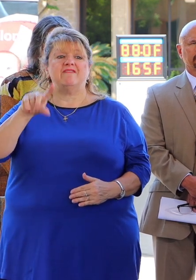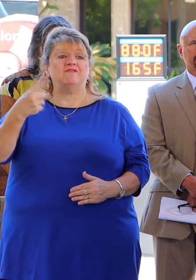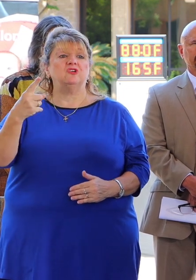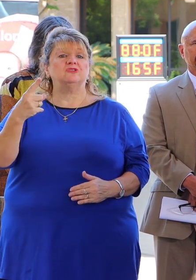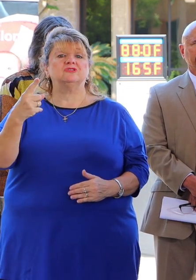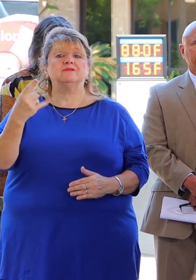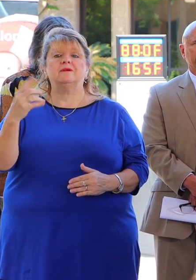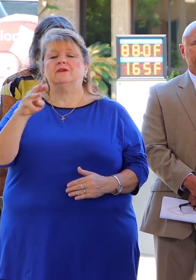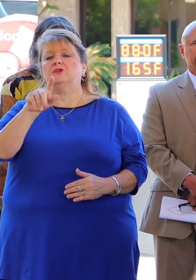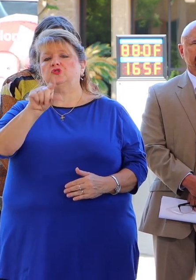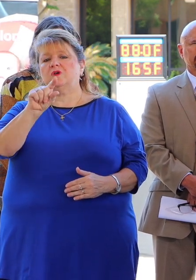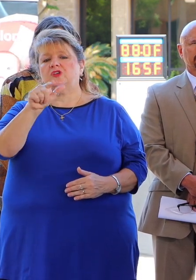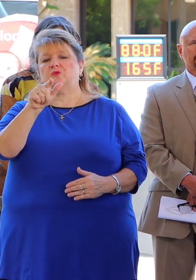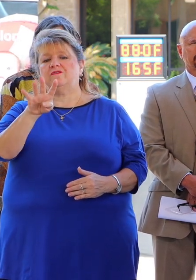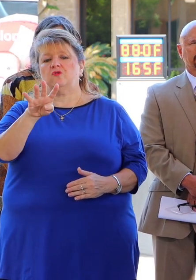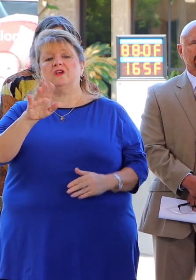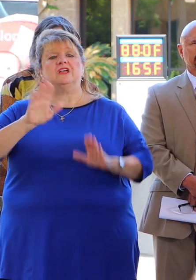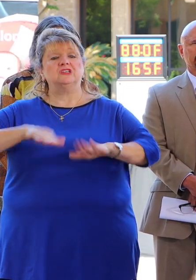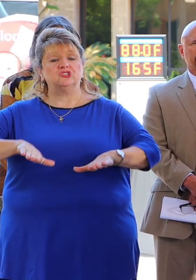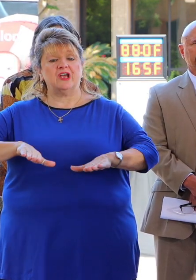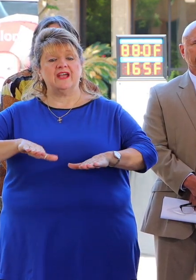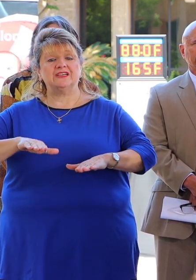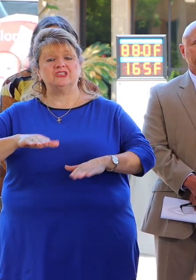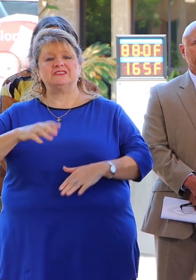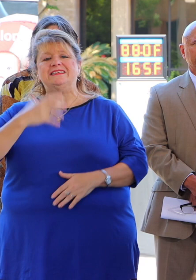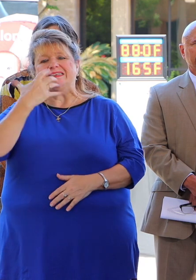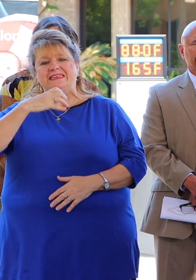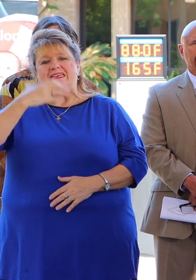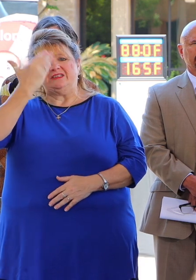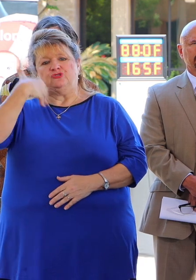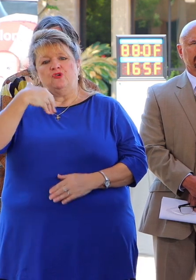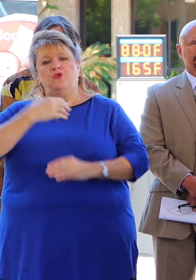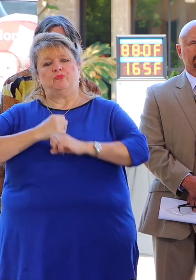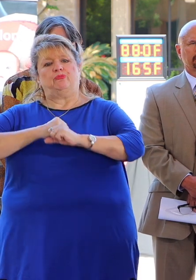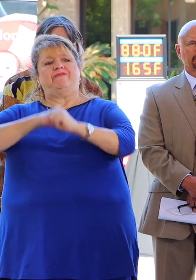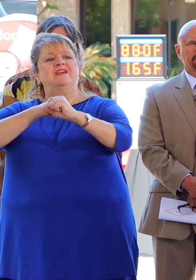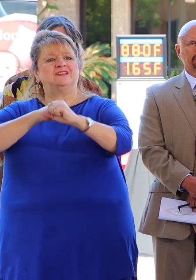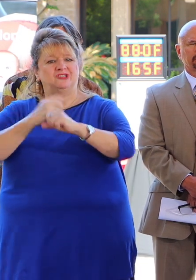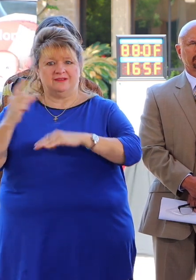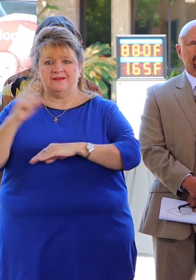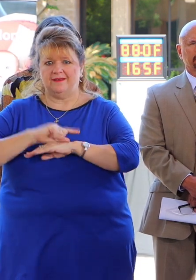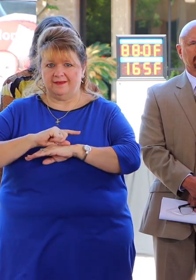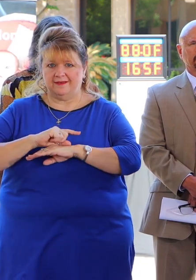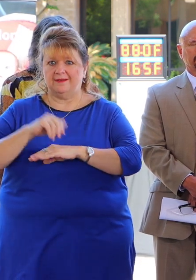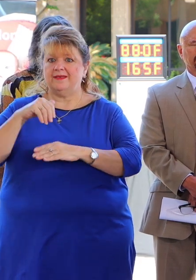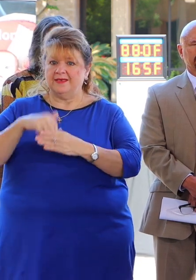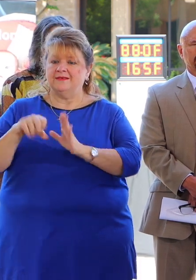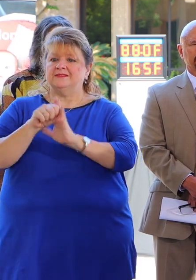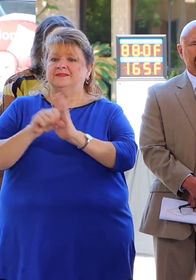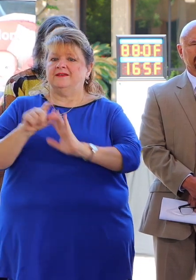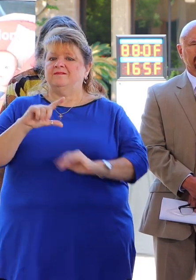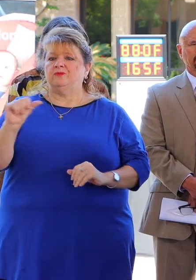as Child Heatstroke Prevention Day in the state of Louisiana.